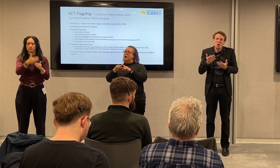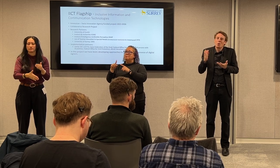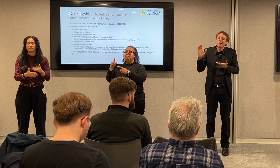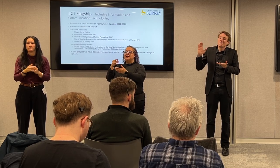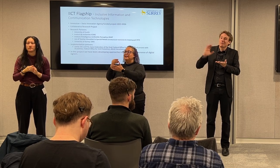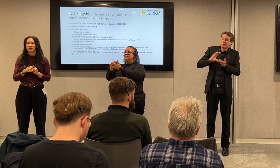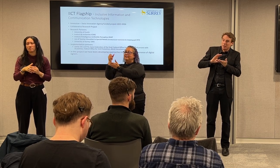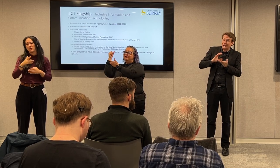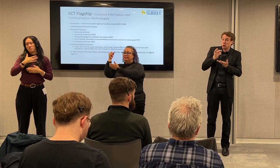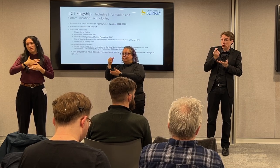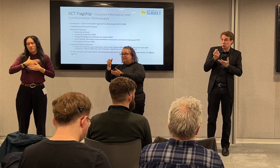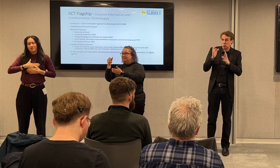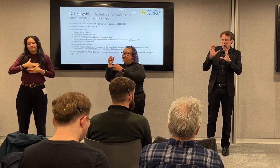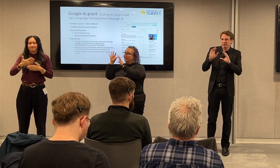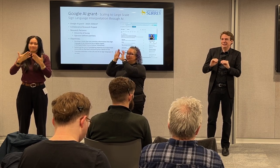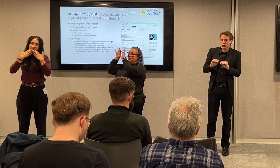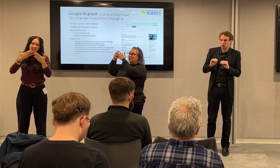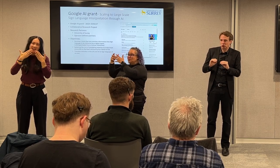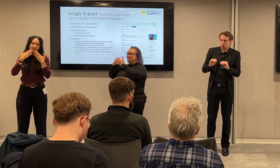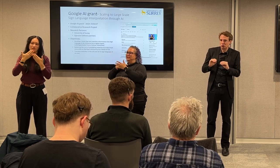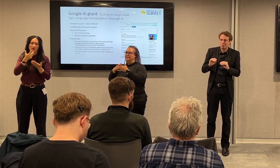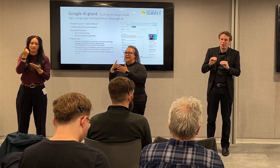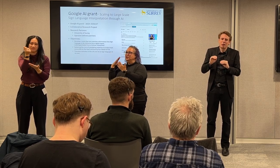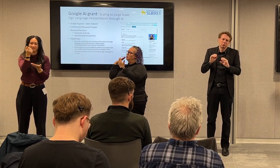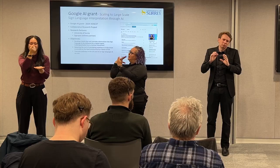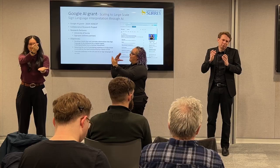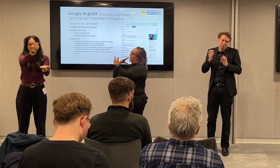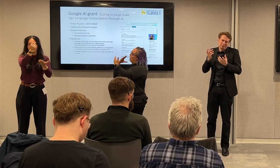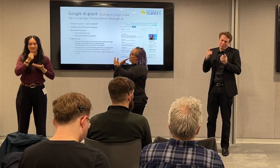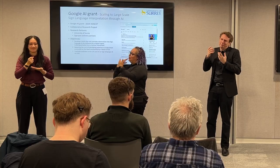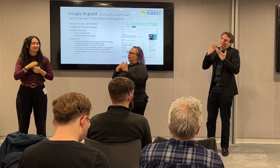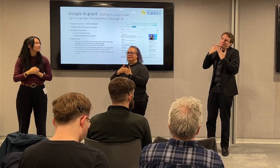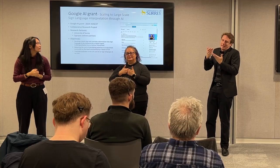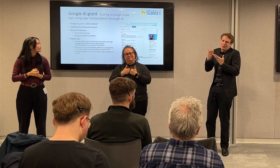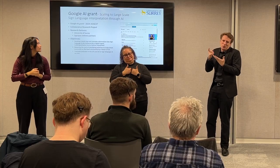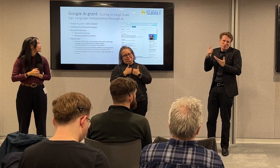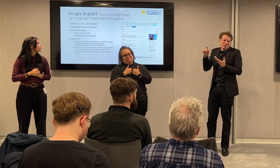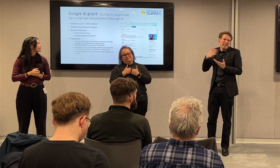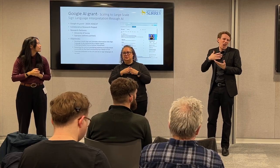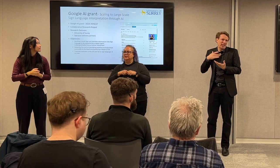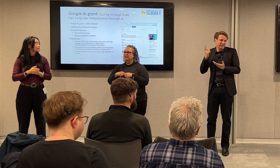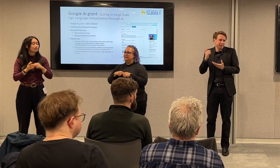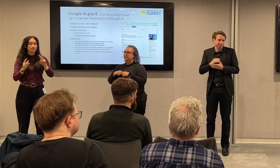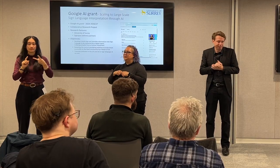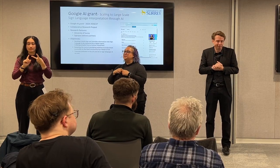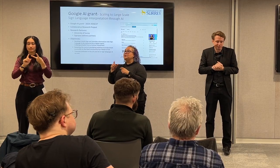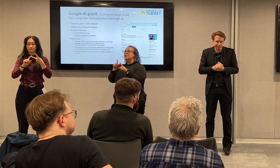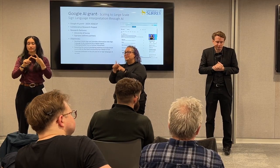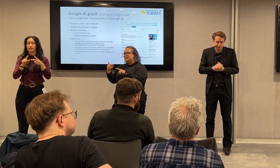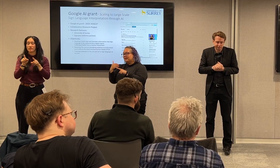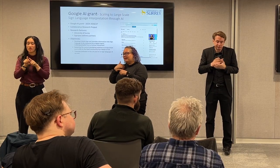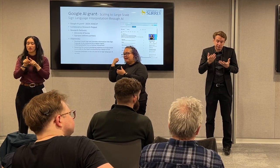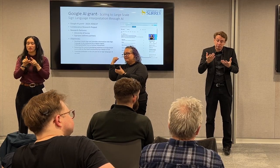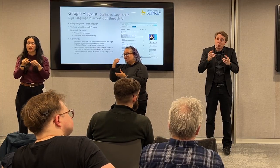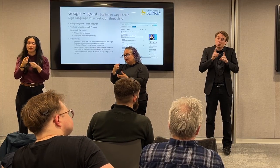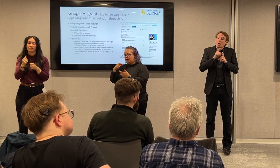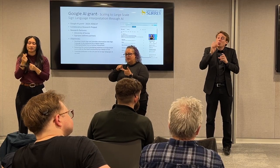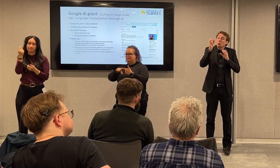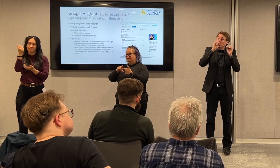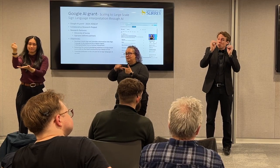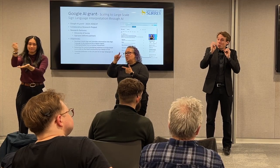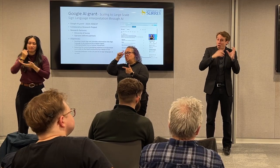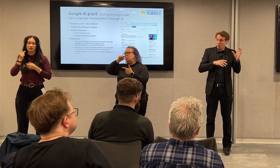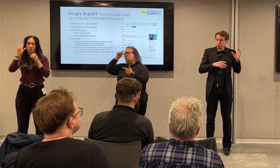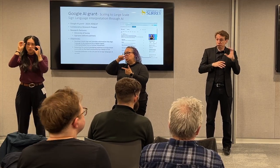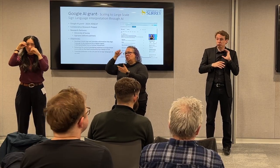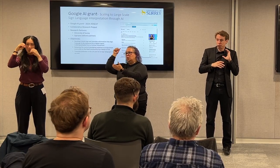thanked for their contribution, so I've got to get these in. We've also got a grant which is funded by Google, and